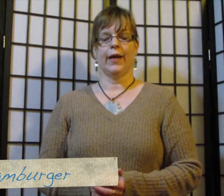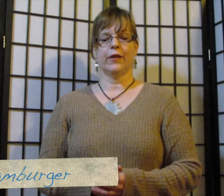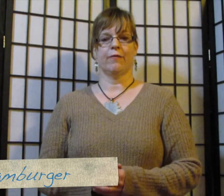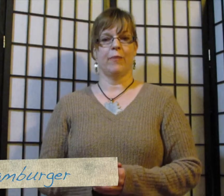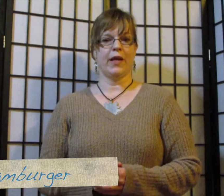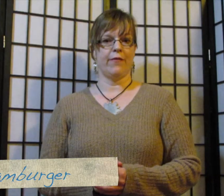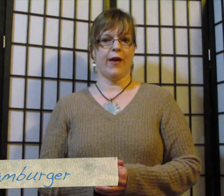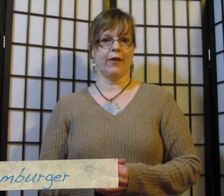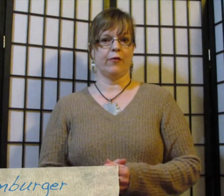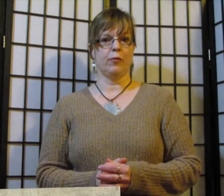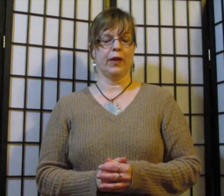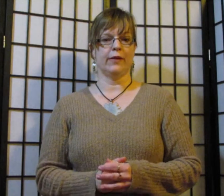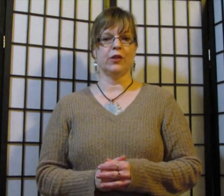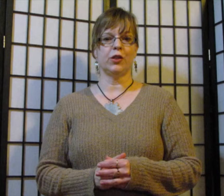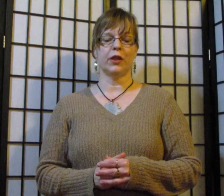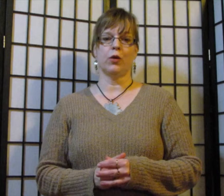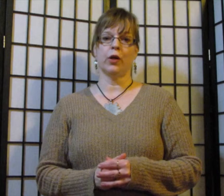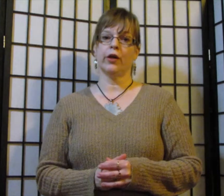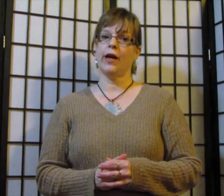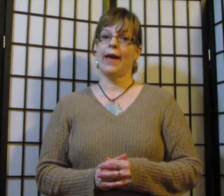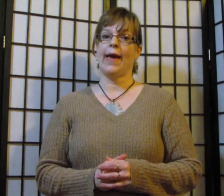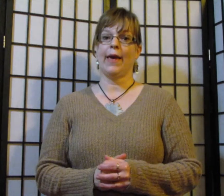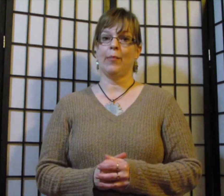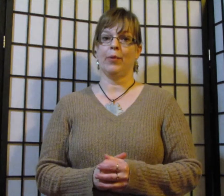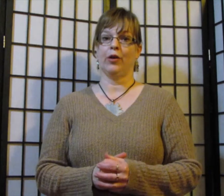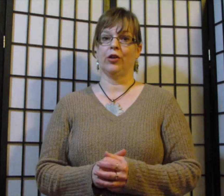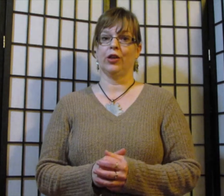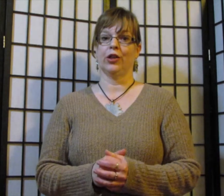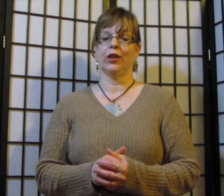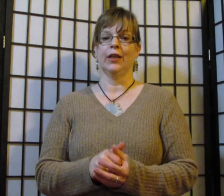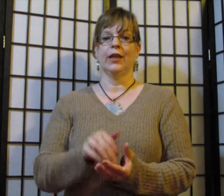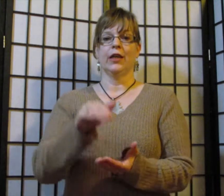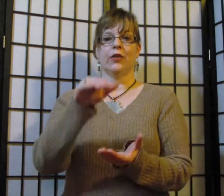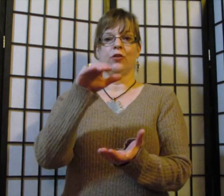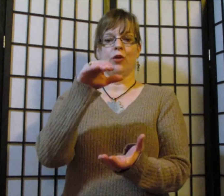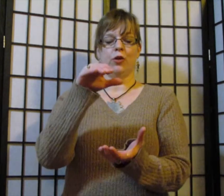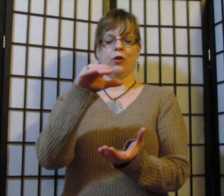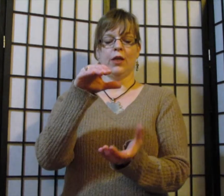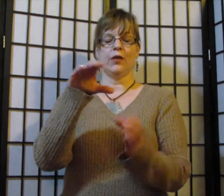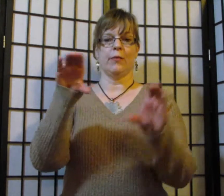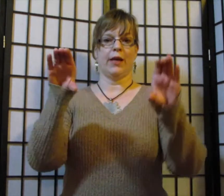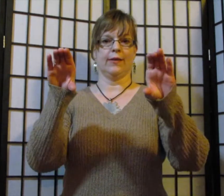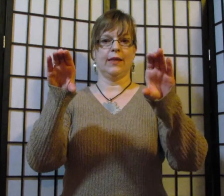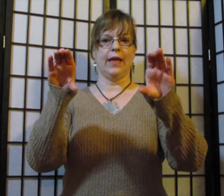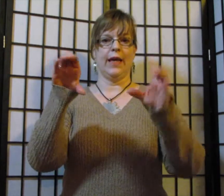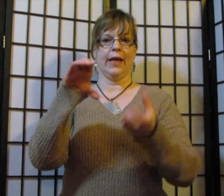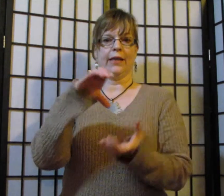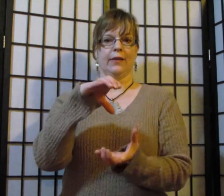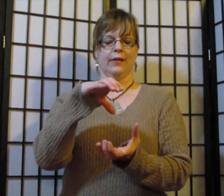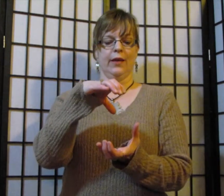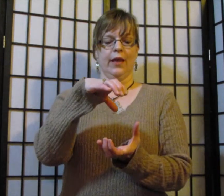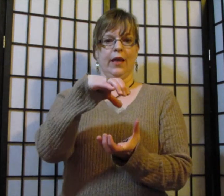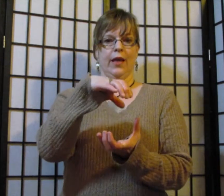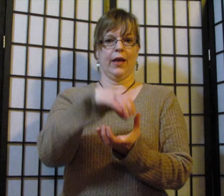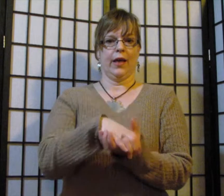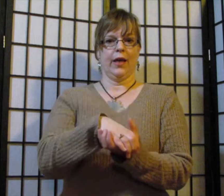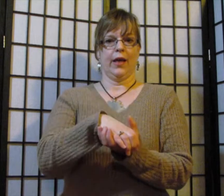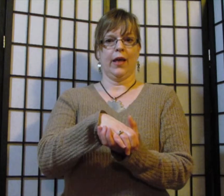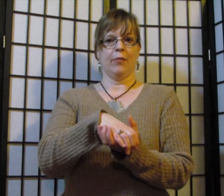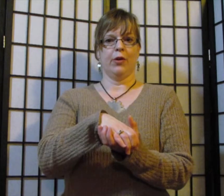At many fast food places, you can order a hamburger. So you need to make C hands and put